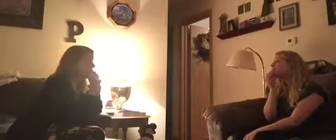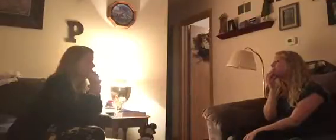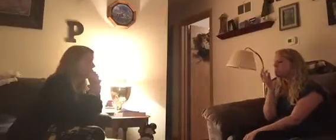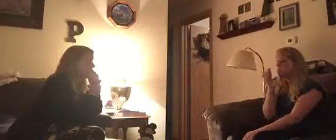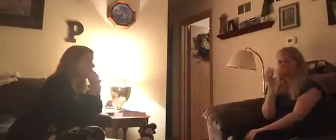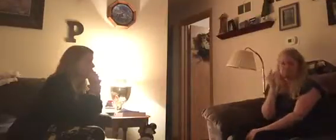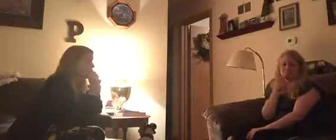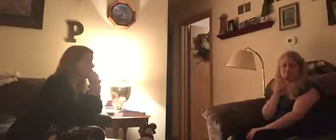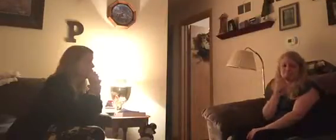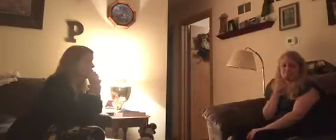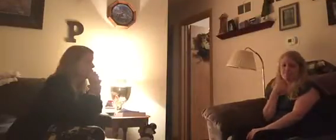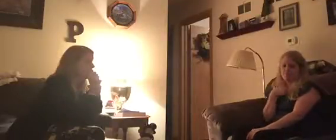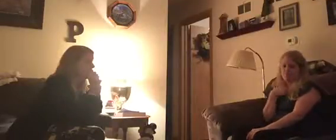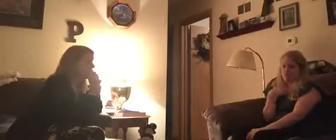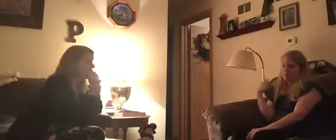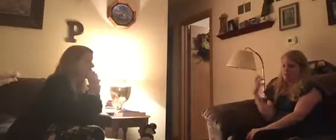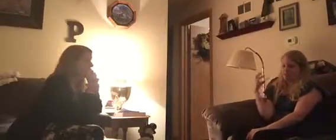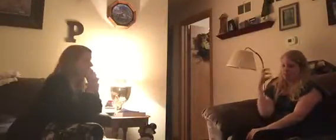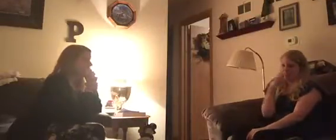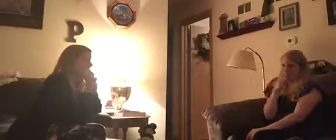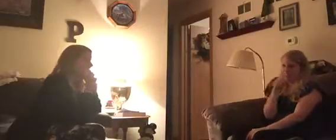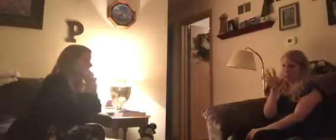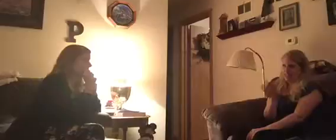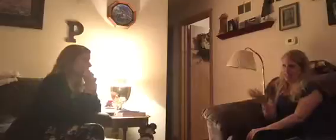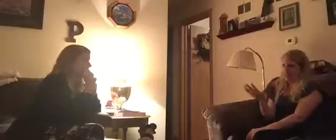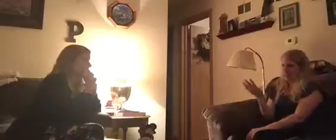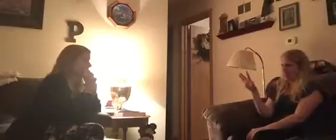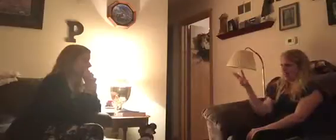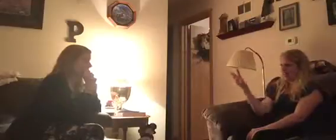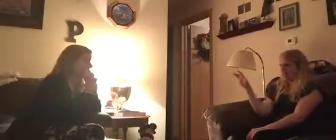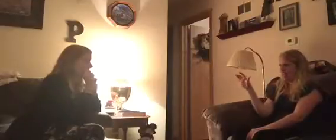I would say probably in the range of $800 or so.